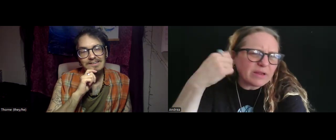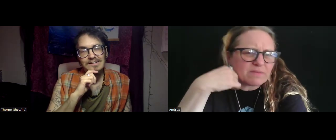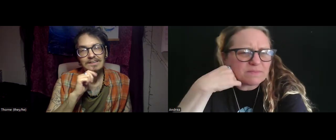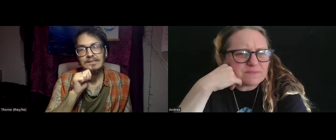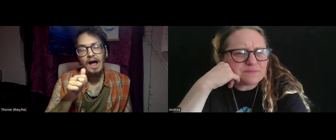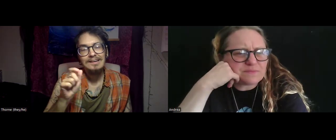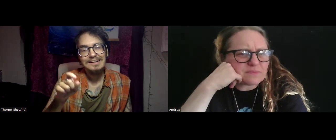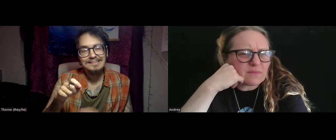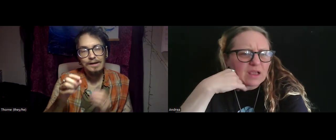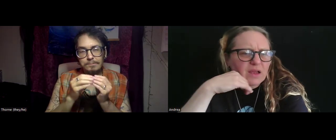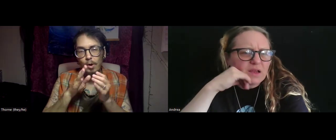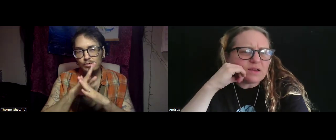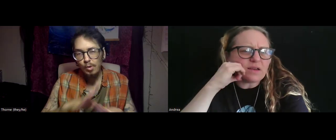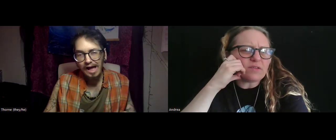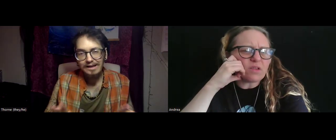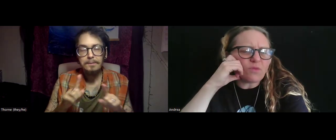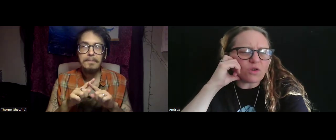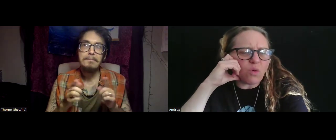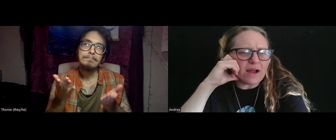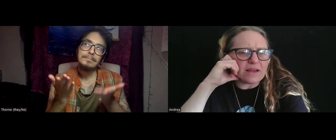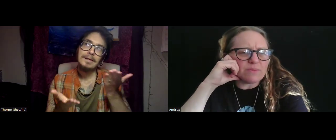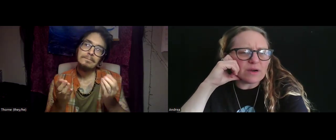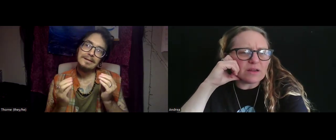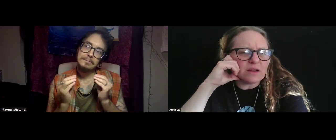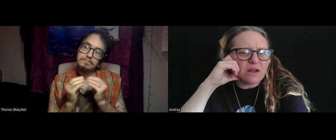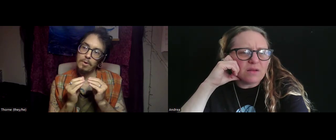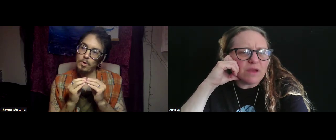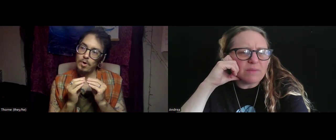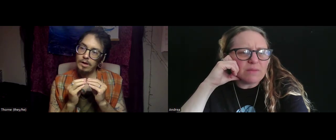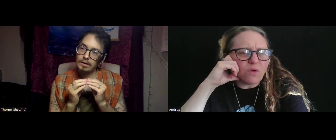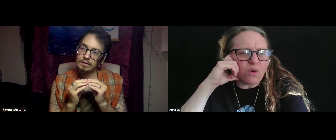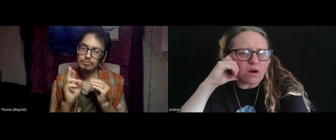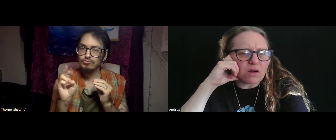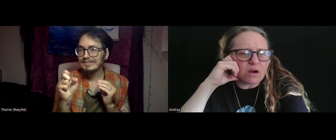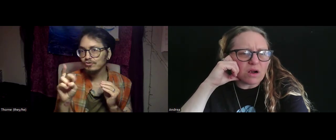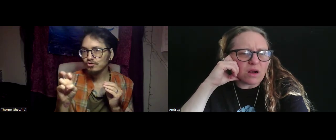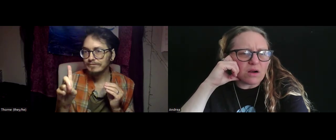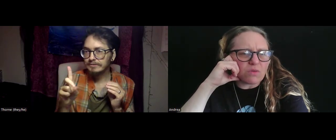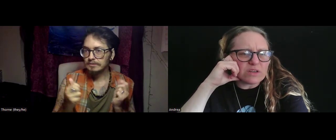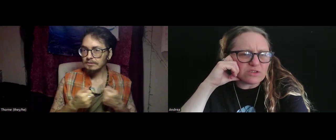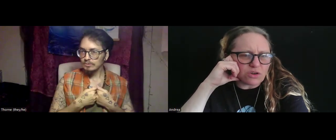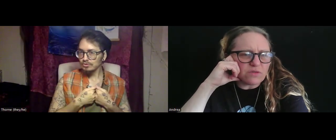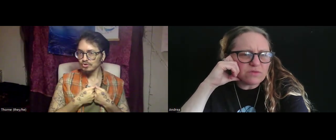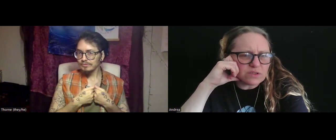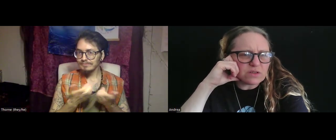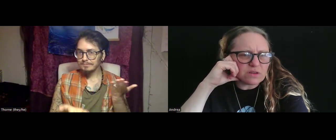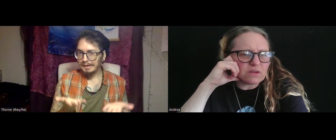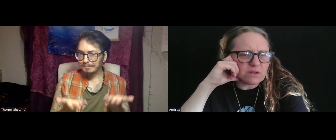mean, not necessarily more quiet, but maybe more reserved.